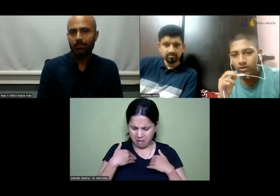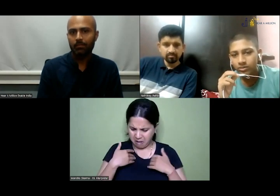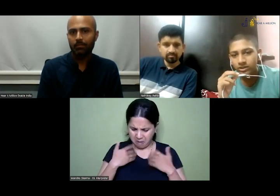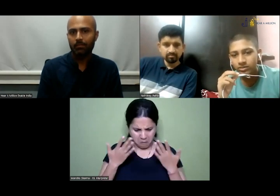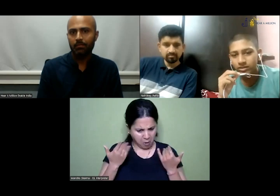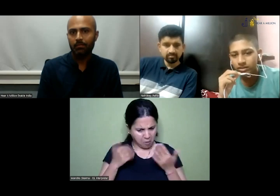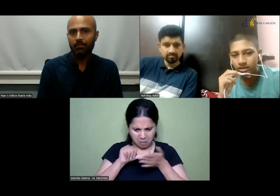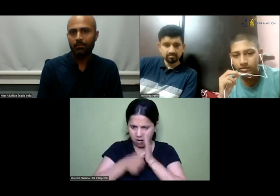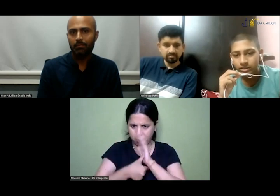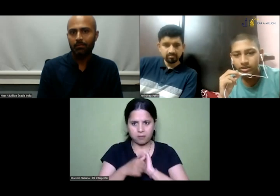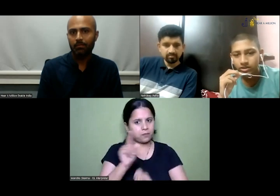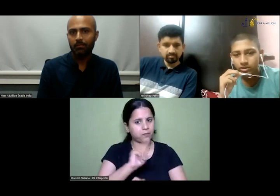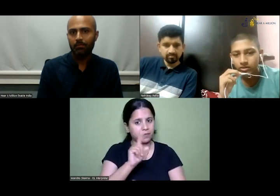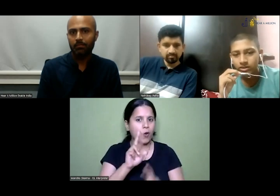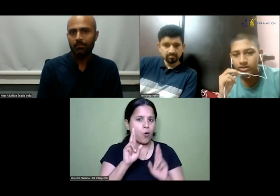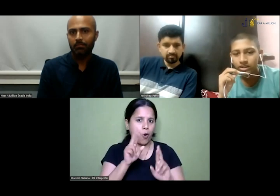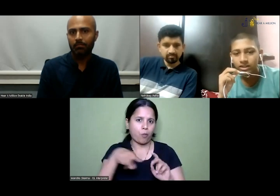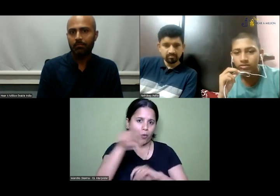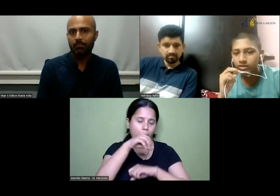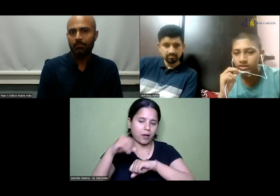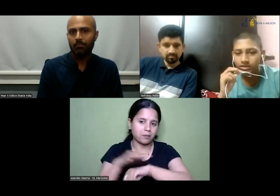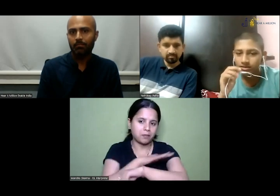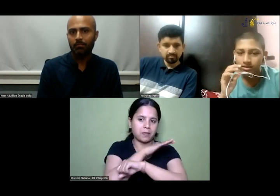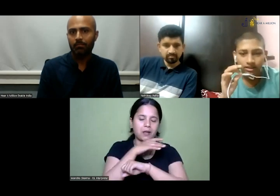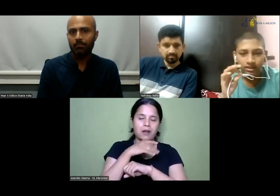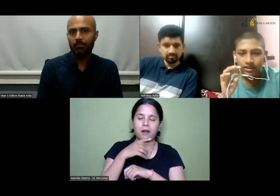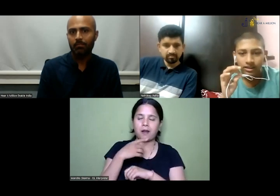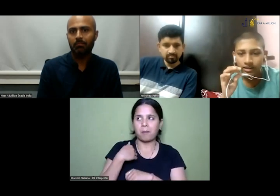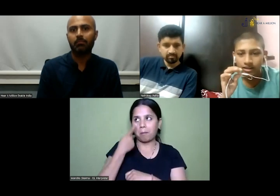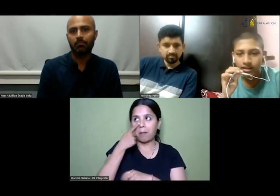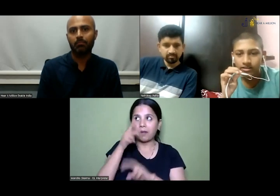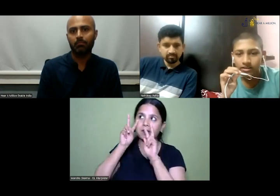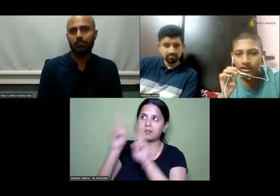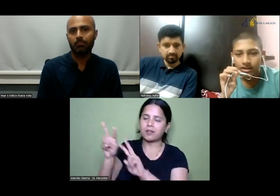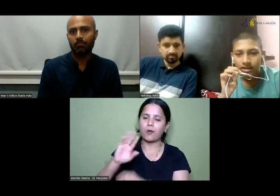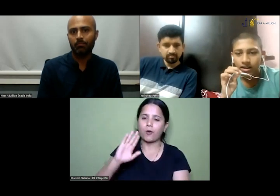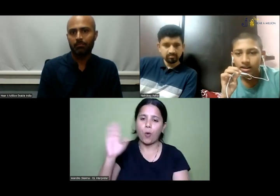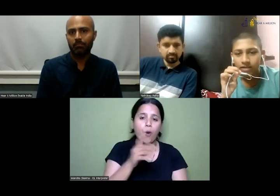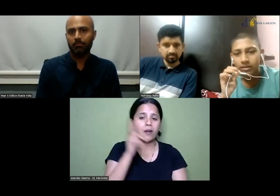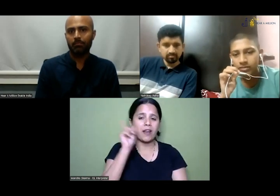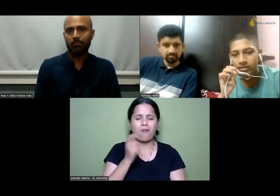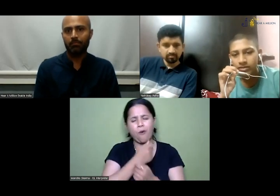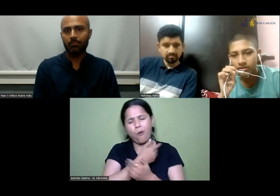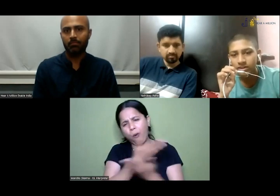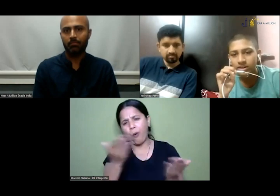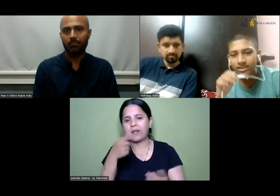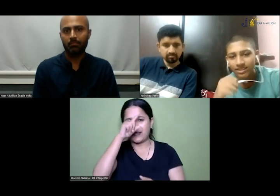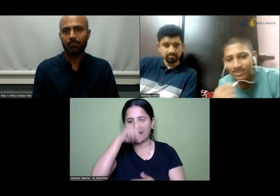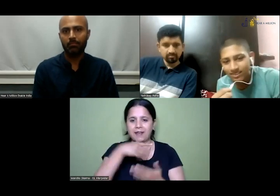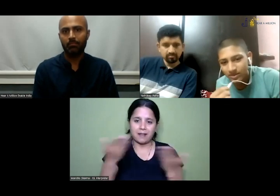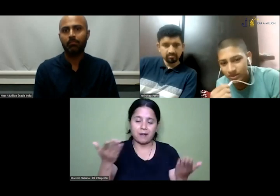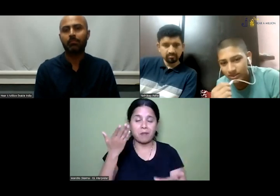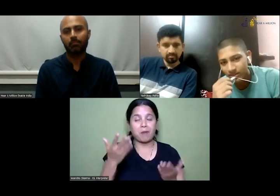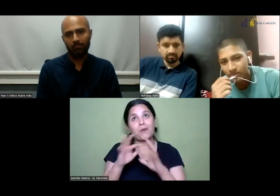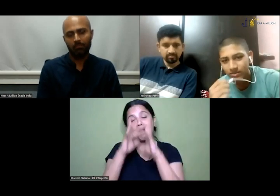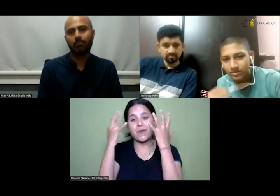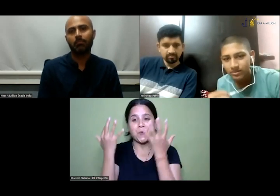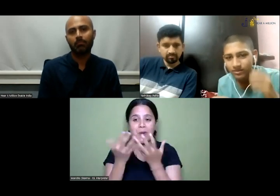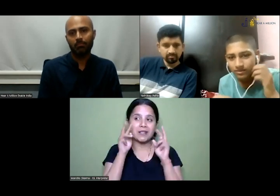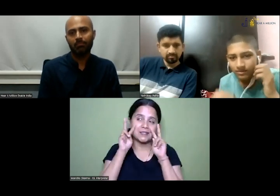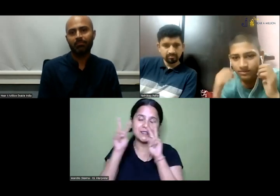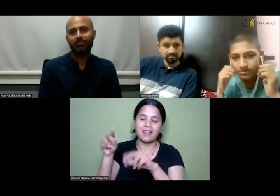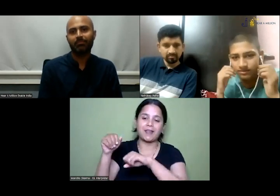I hope she becomes an inspiration to every single deaf person in India and maybe even the world. Thank